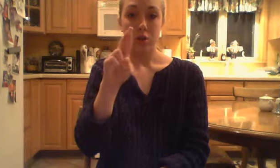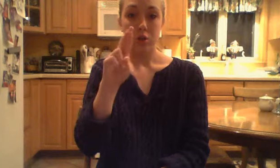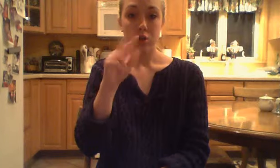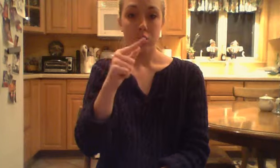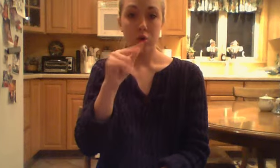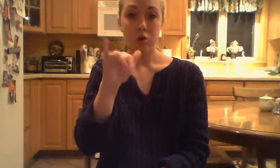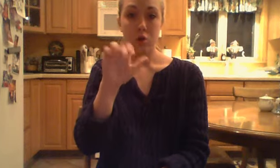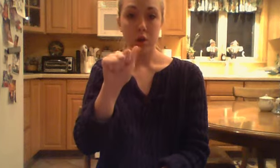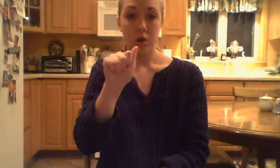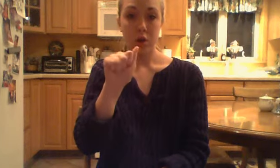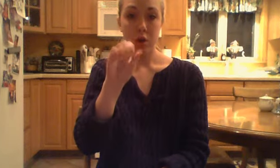she died in